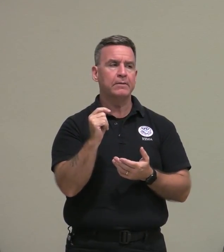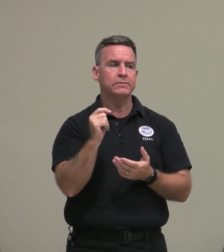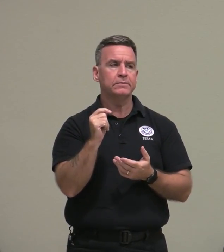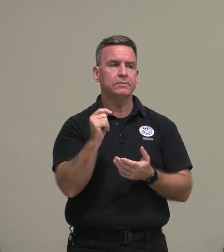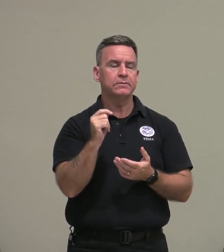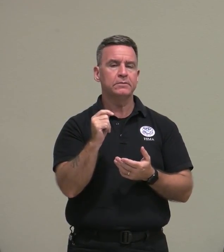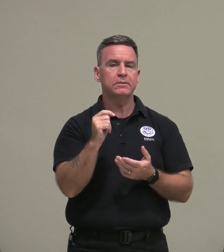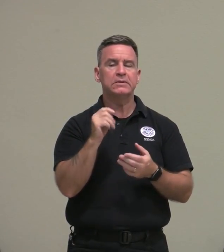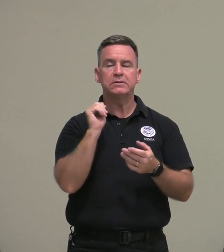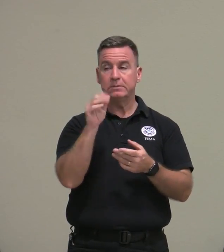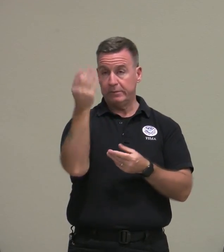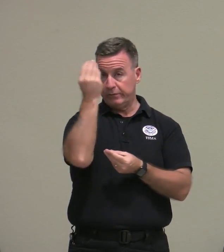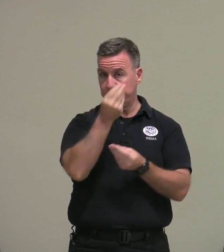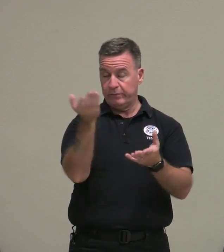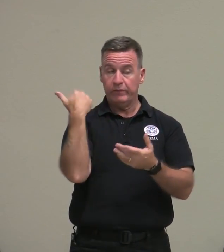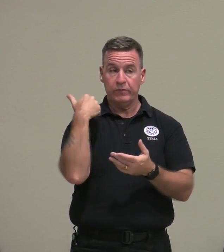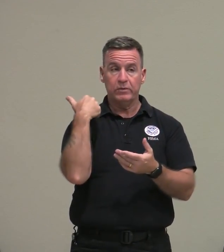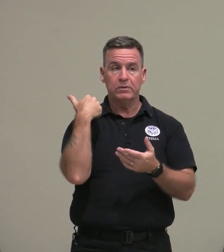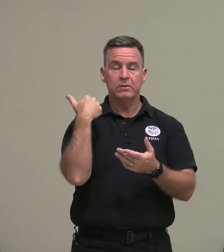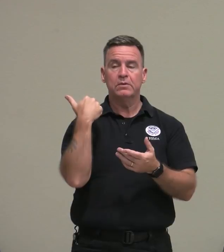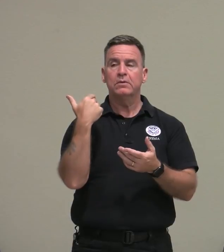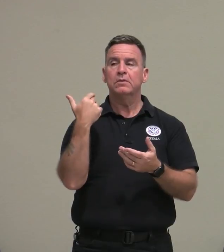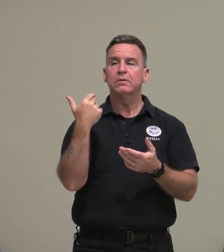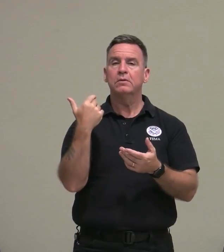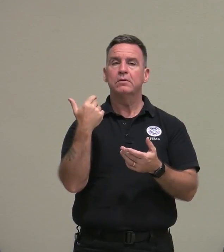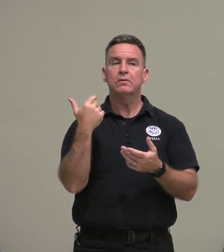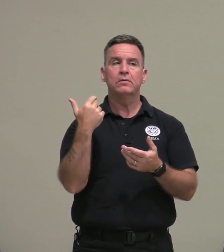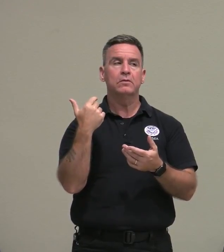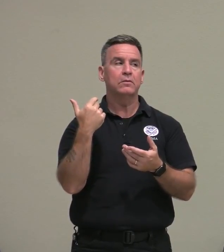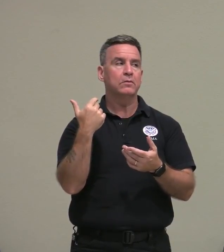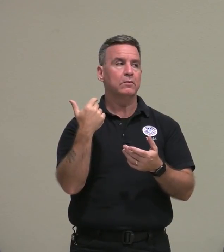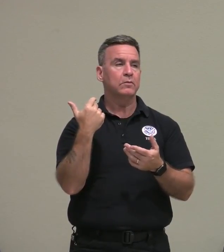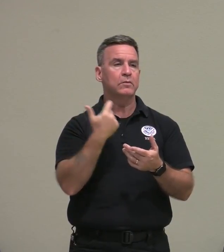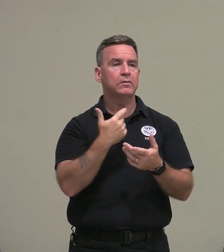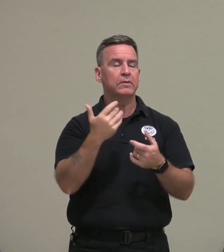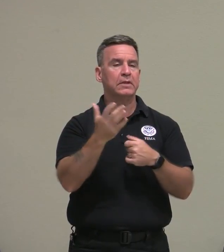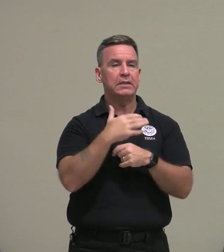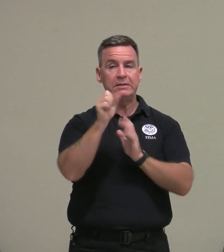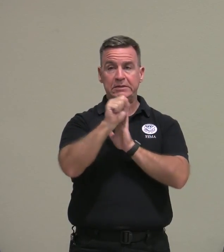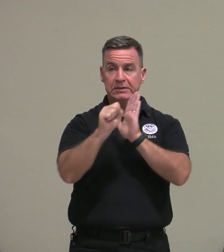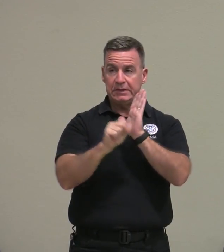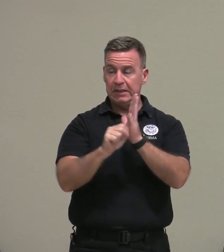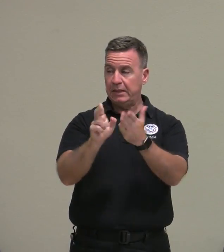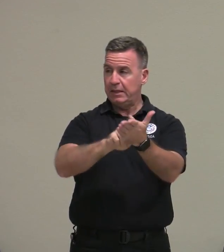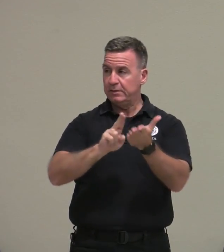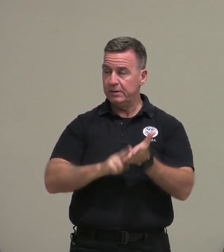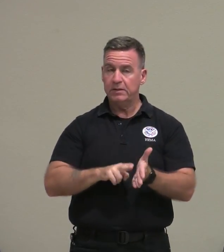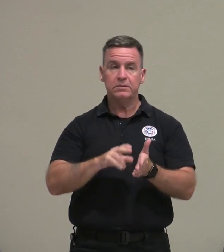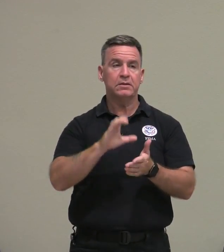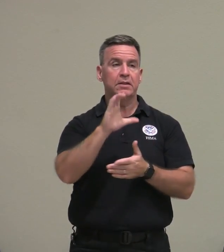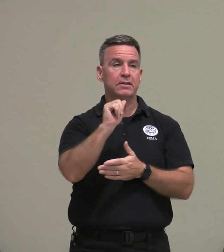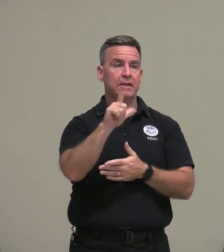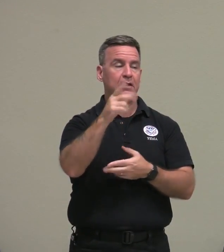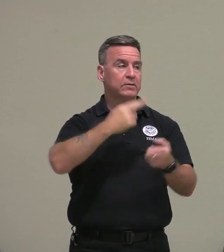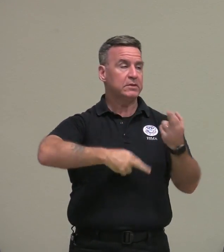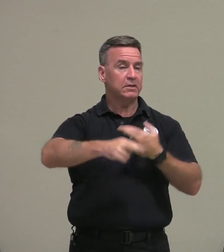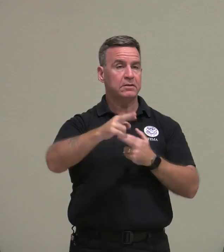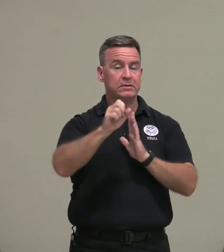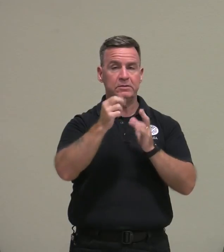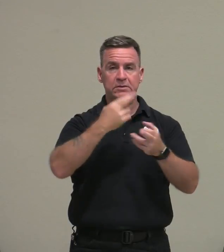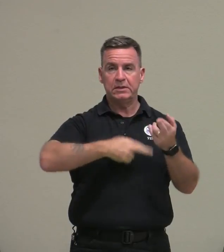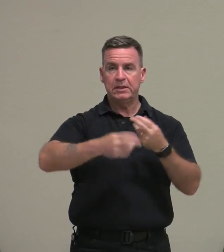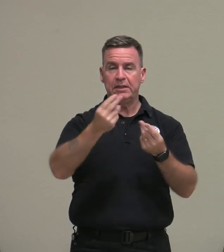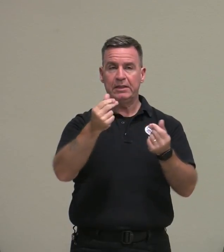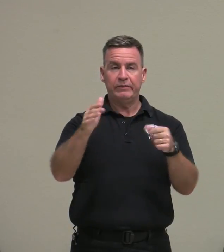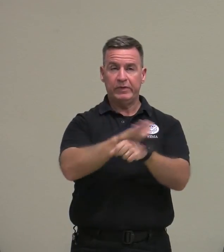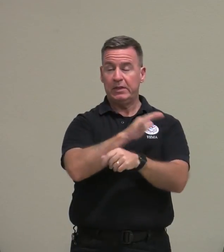And as I said before, we are going to be getting state contractors. Cal Recycle, the state's recycling